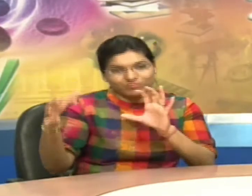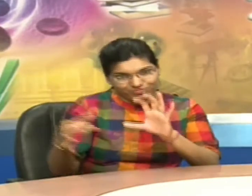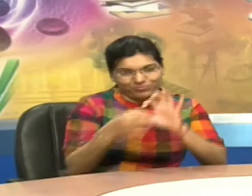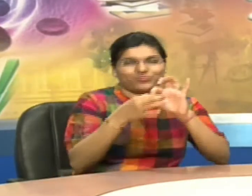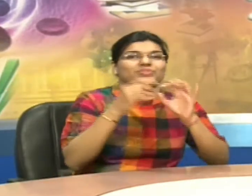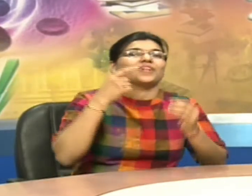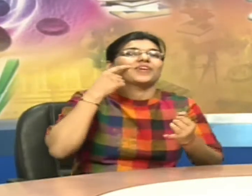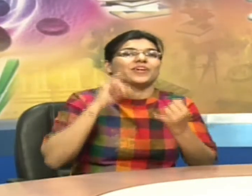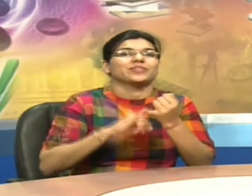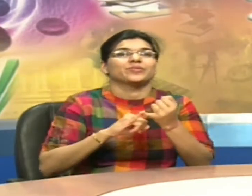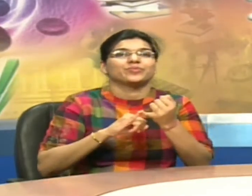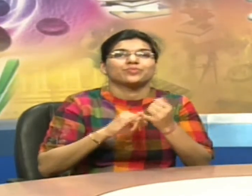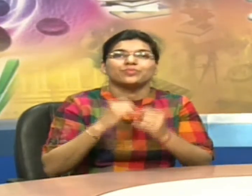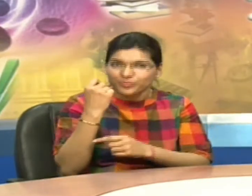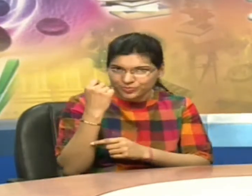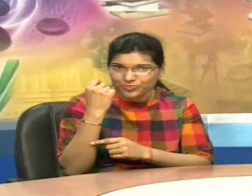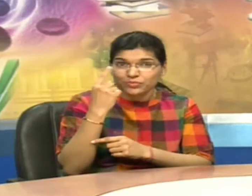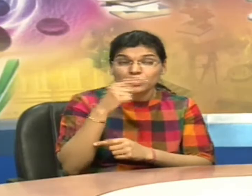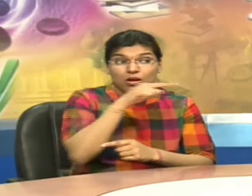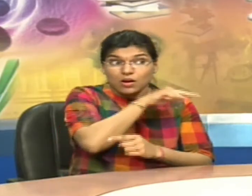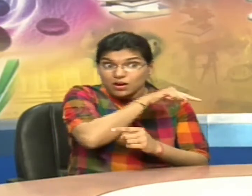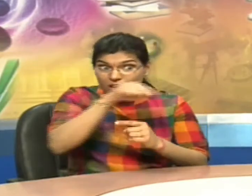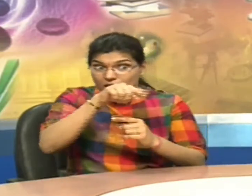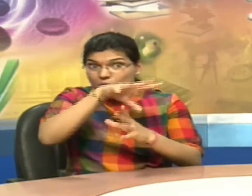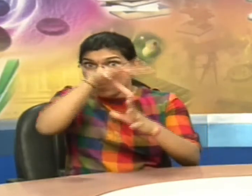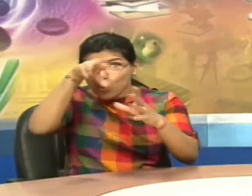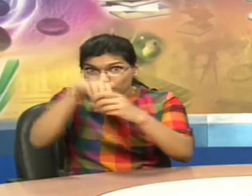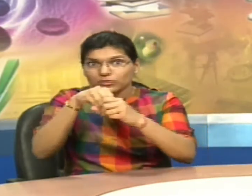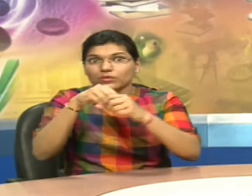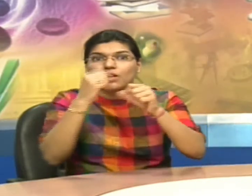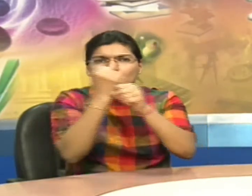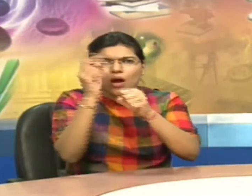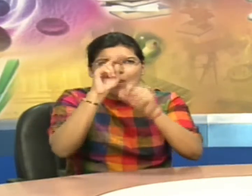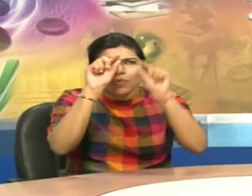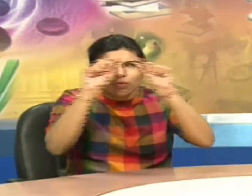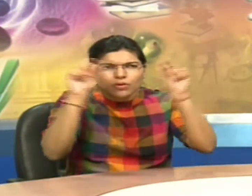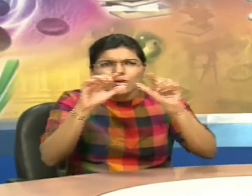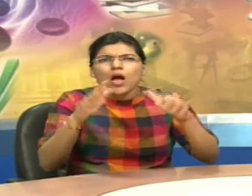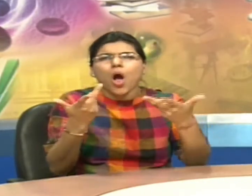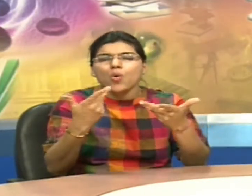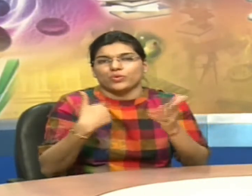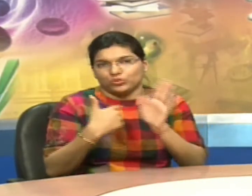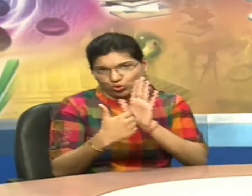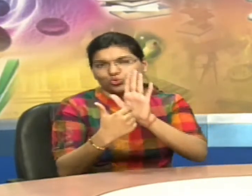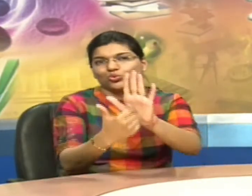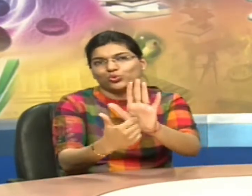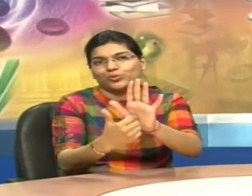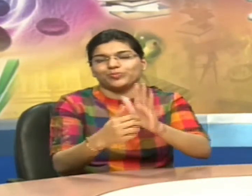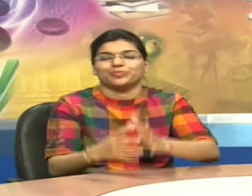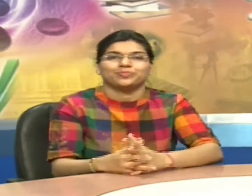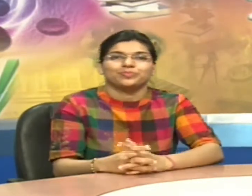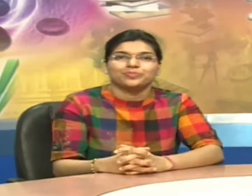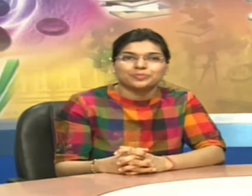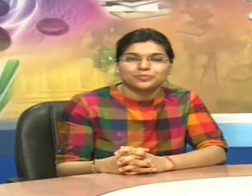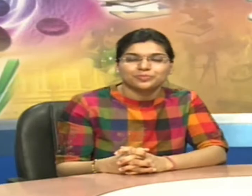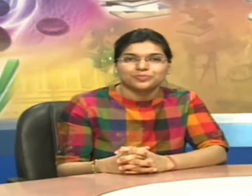There are one word, not many. It is all combined in grammatical structure and